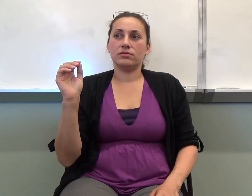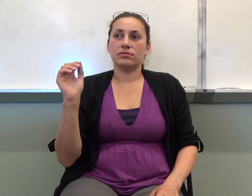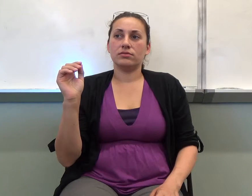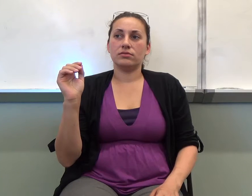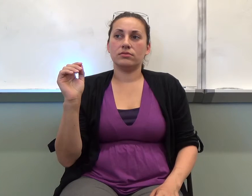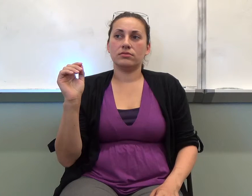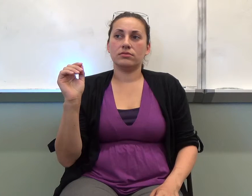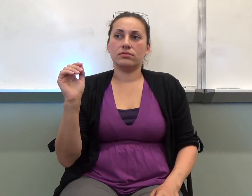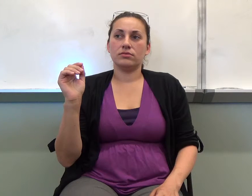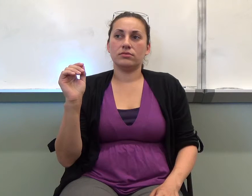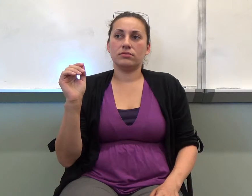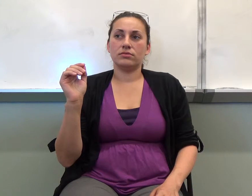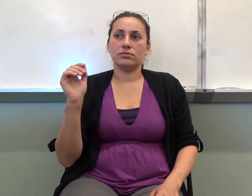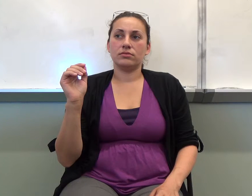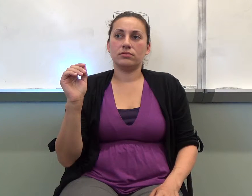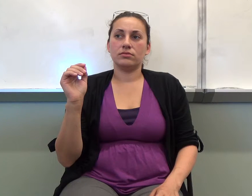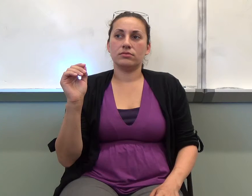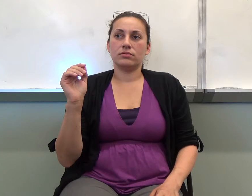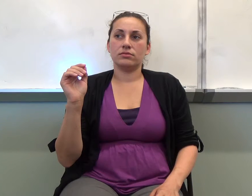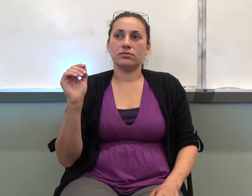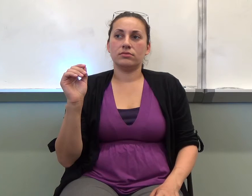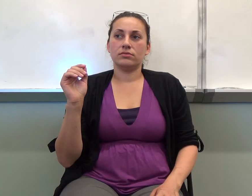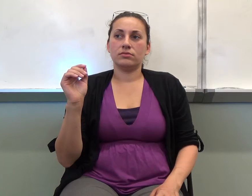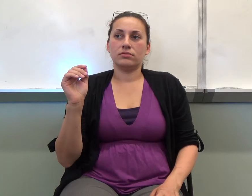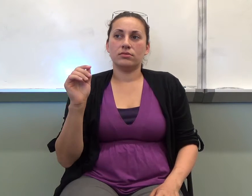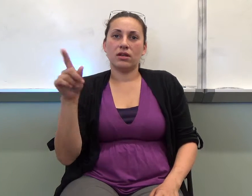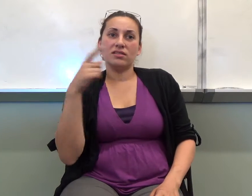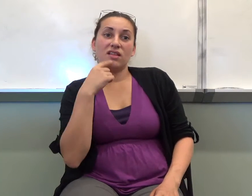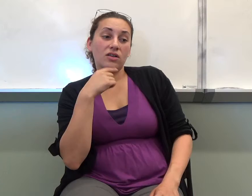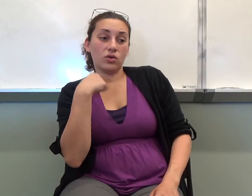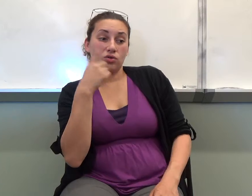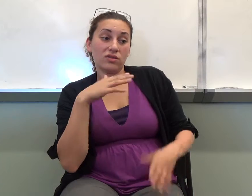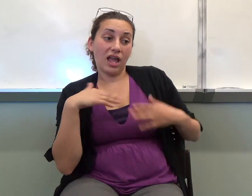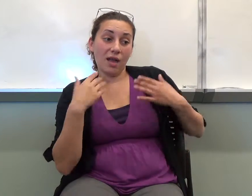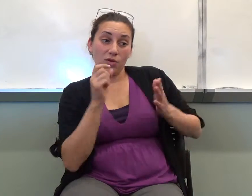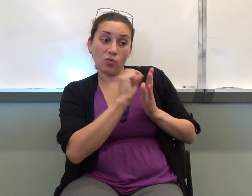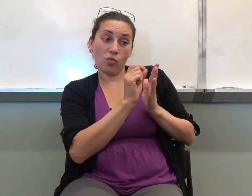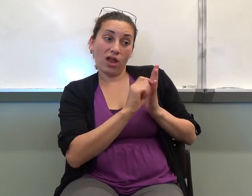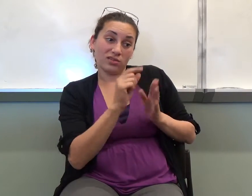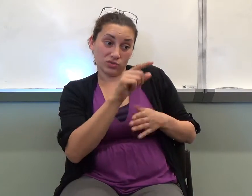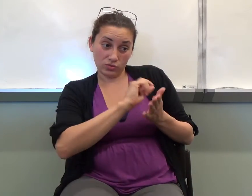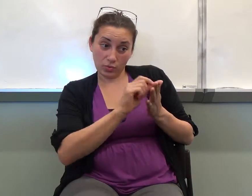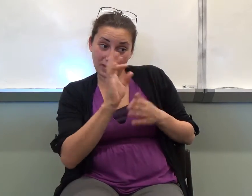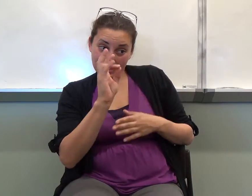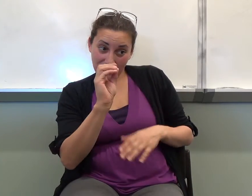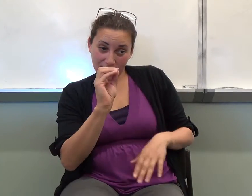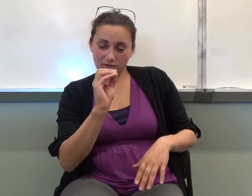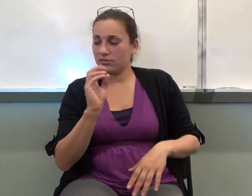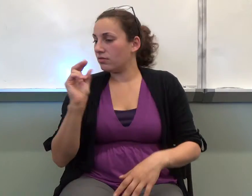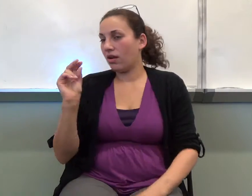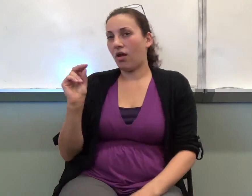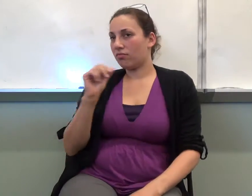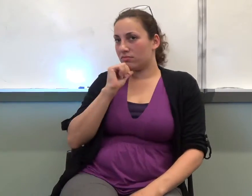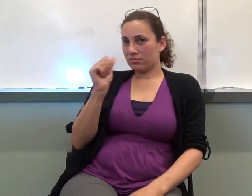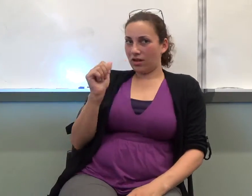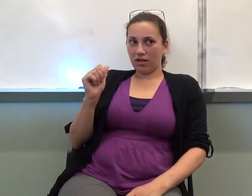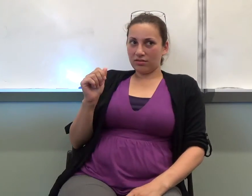You looked happy writing, so I was just gonna have you put 70. No, it's not 70. Luckily, there's no president is